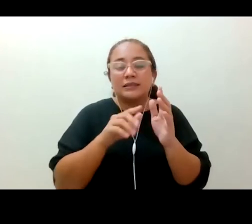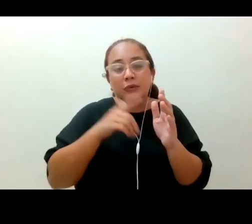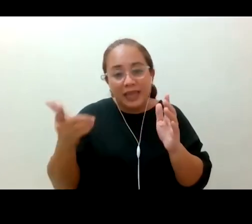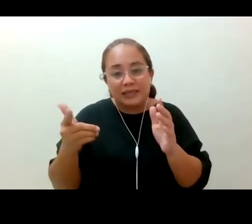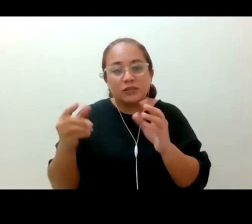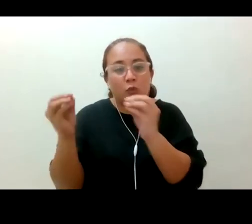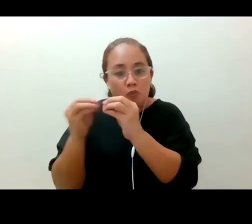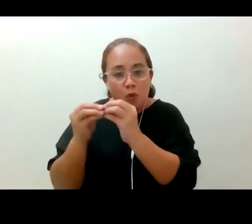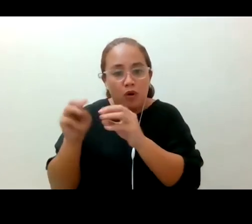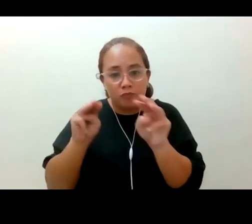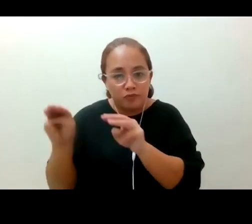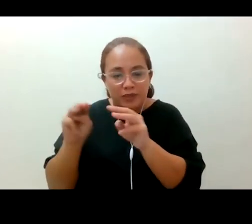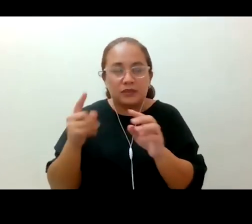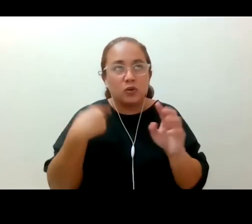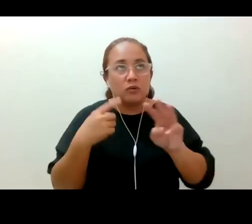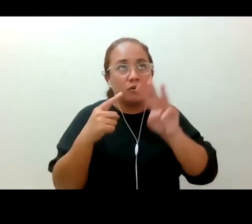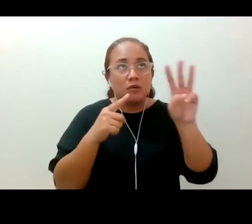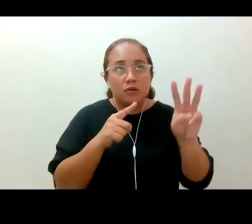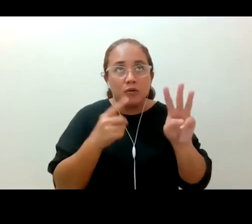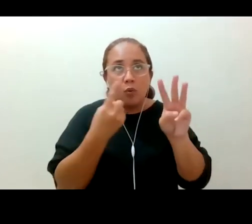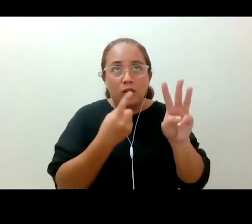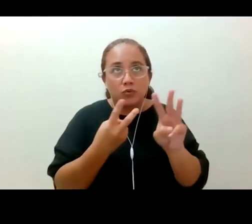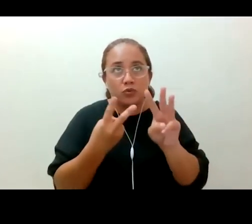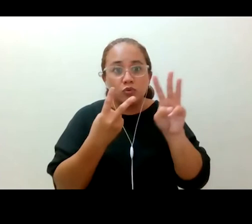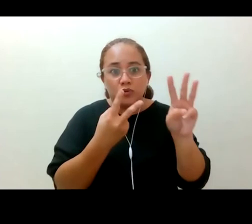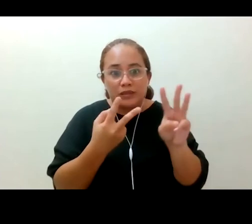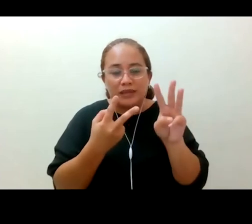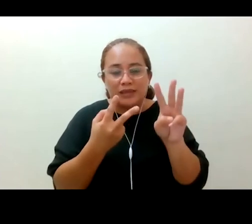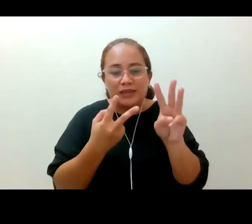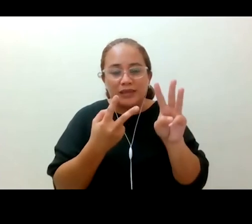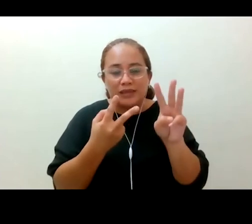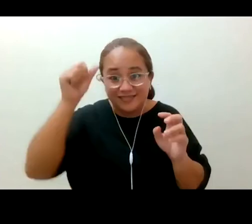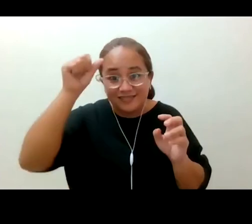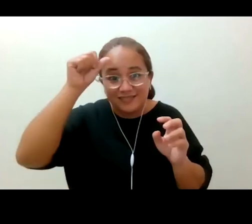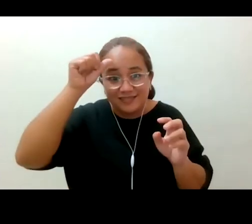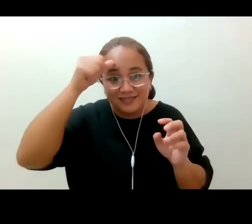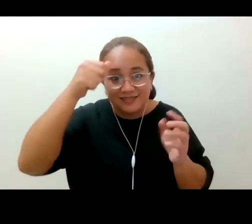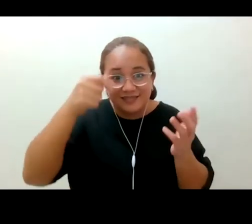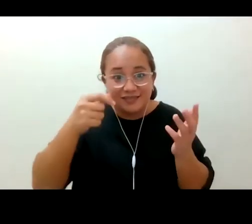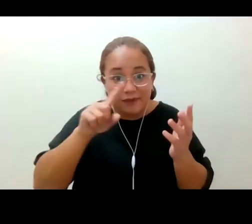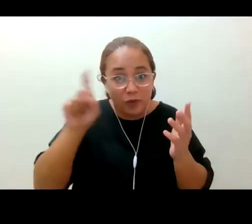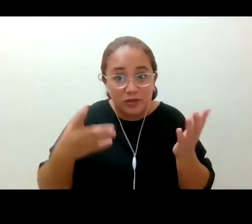So you can count the number of movements, okay? Any questions about that?